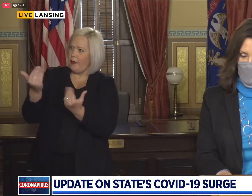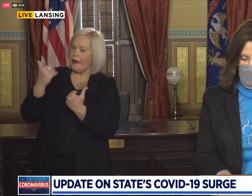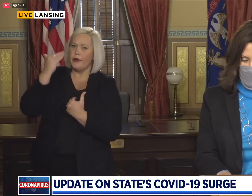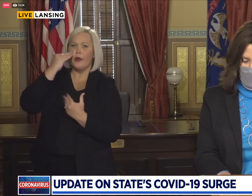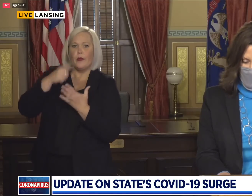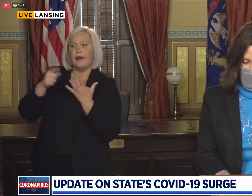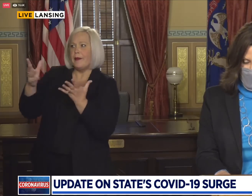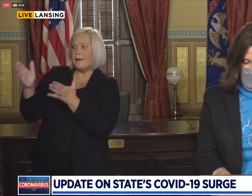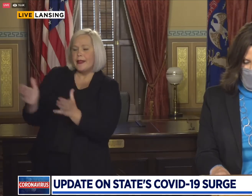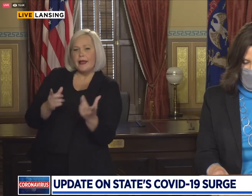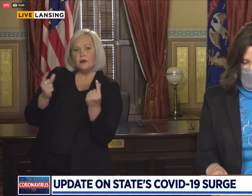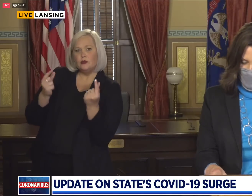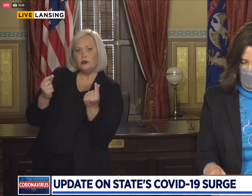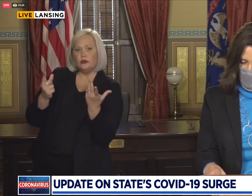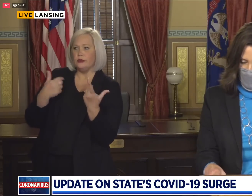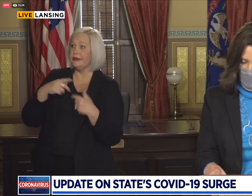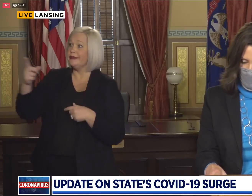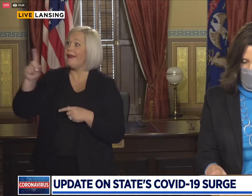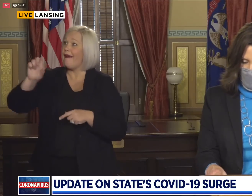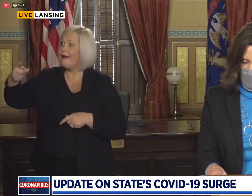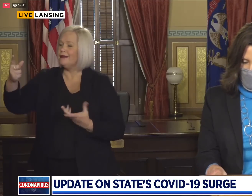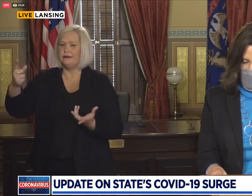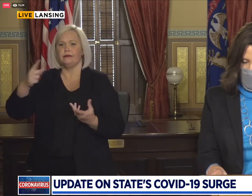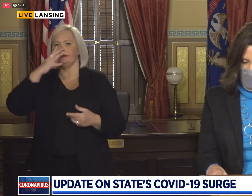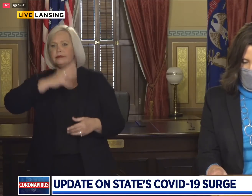not gotten one when I've asked the question.